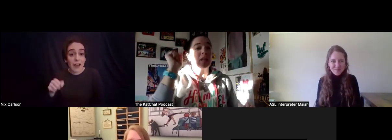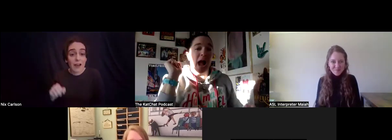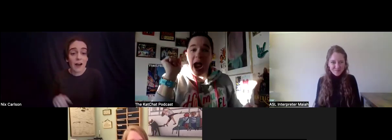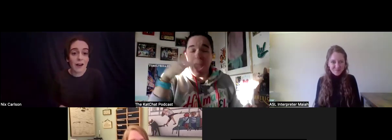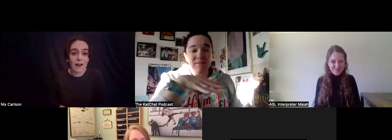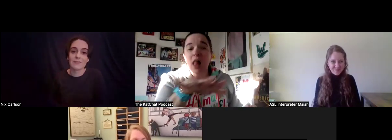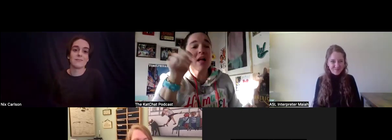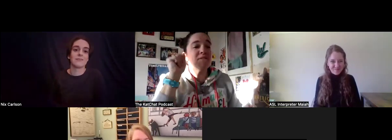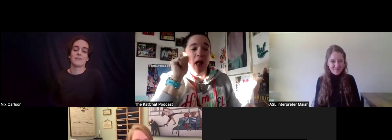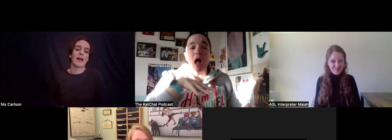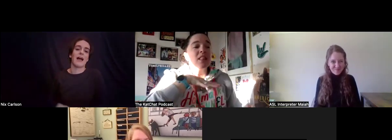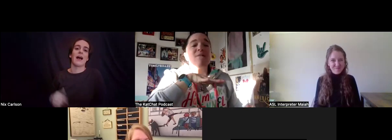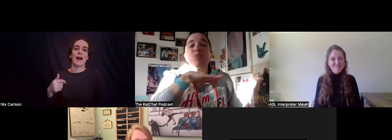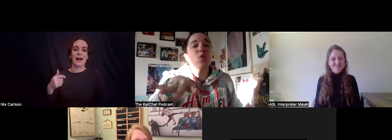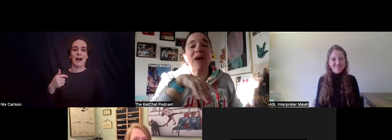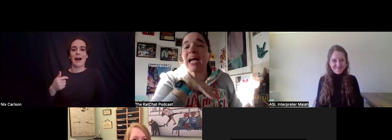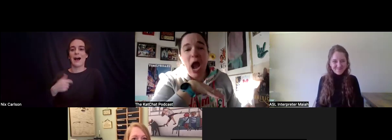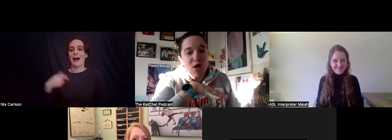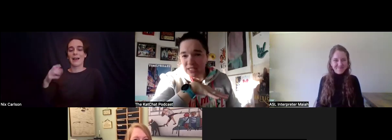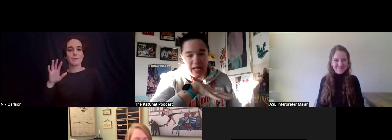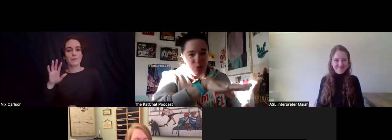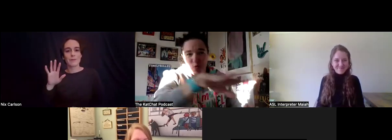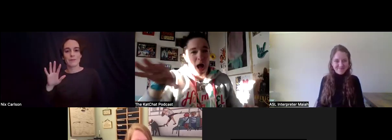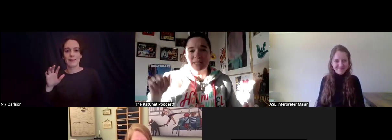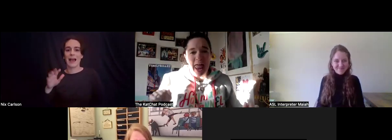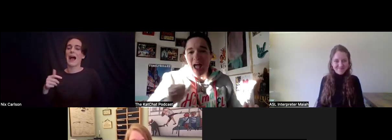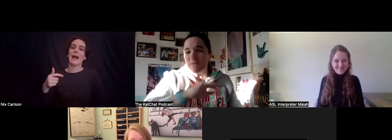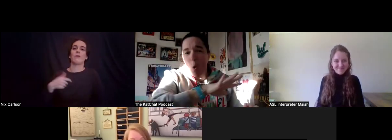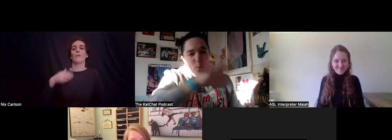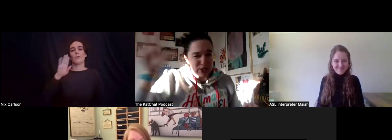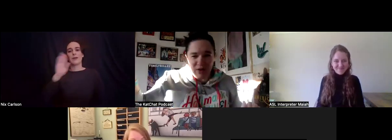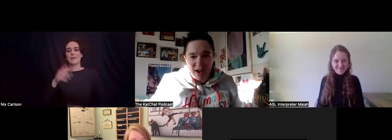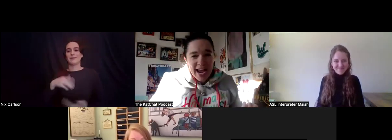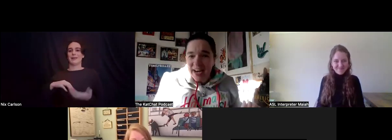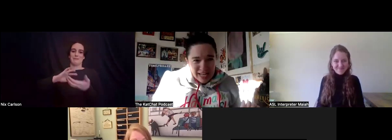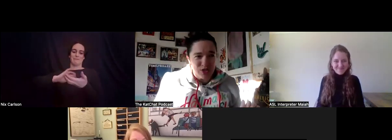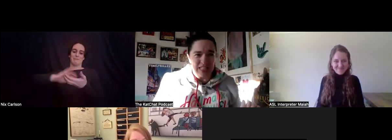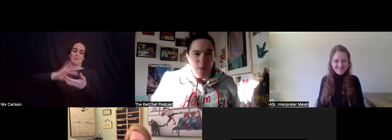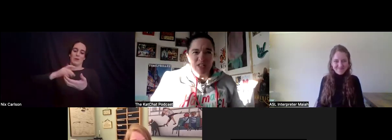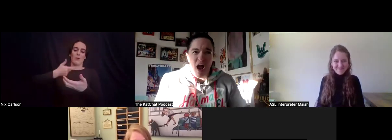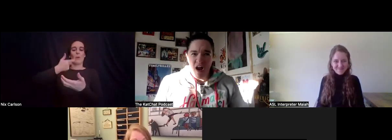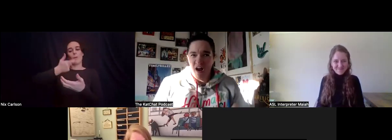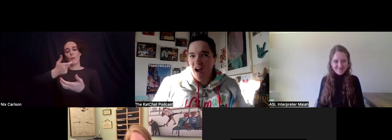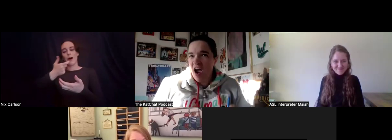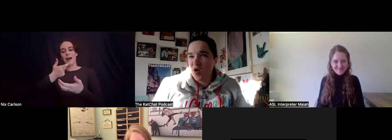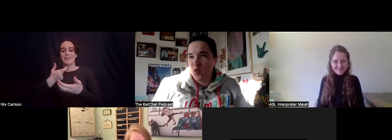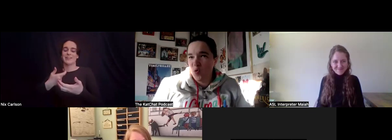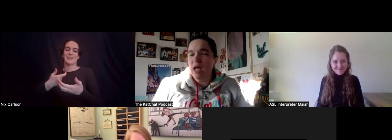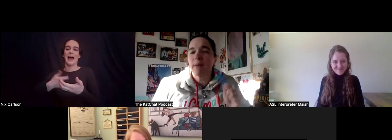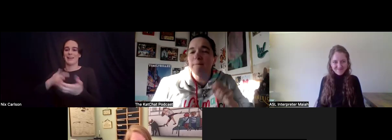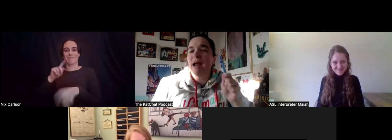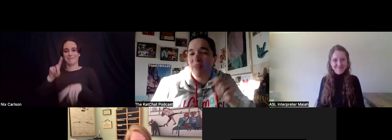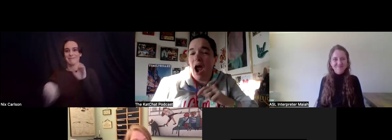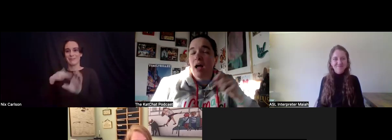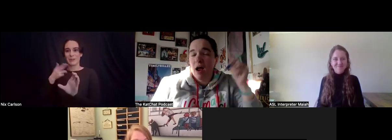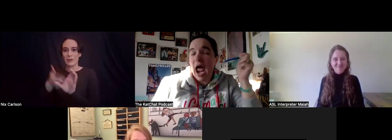I go on live? I live through vicariously through her because I have a oh, bunch of connections. I was like, cruise,